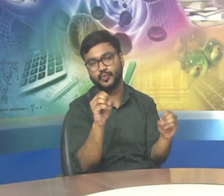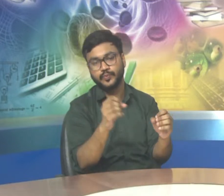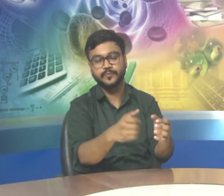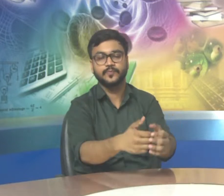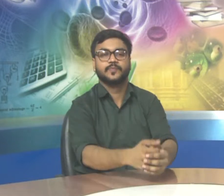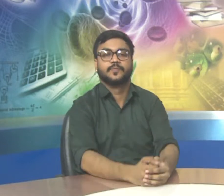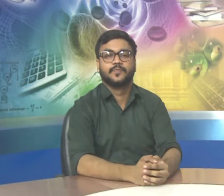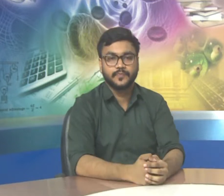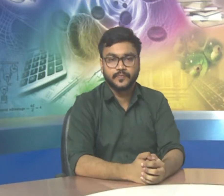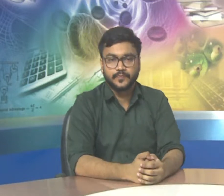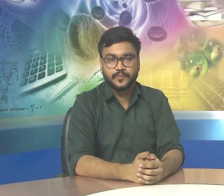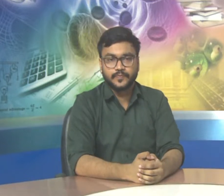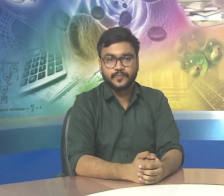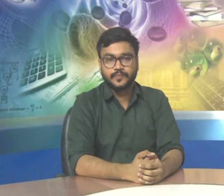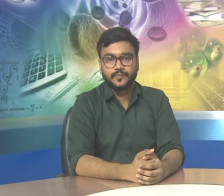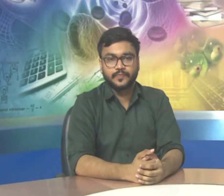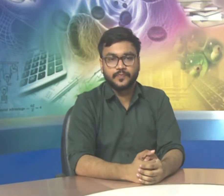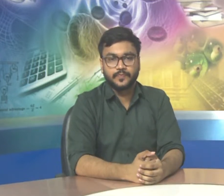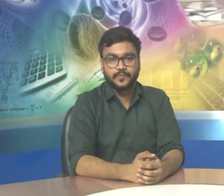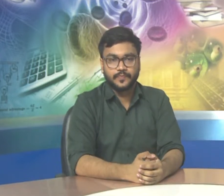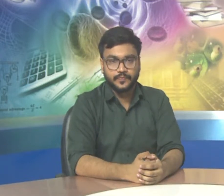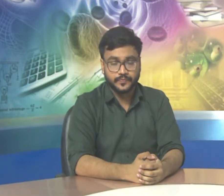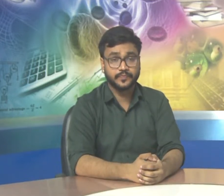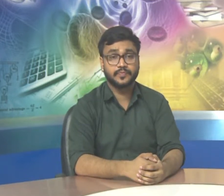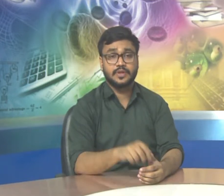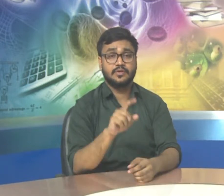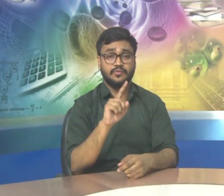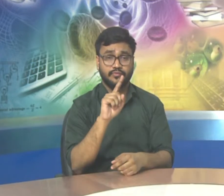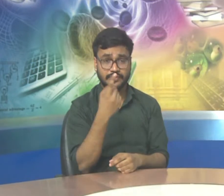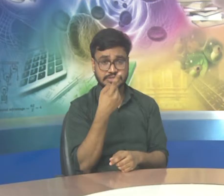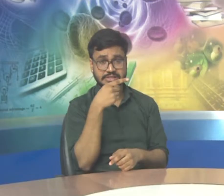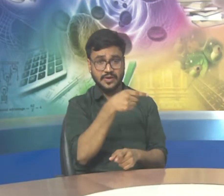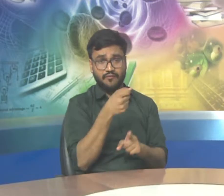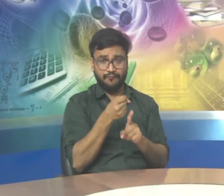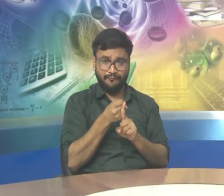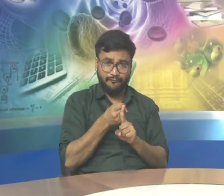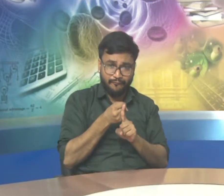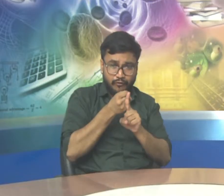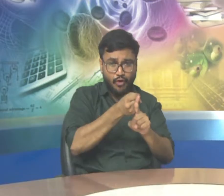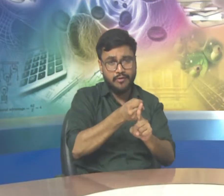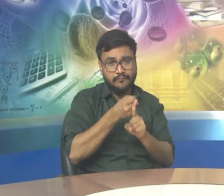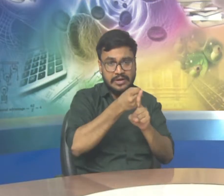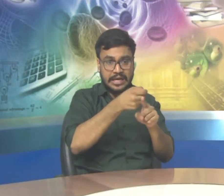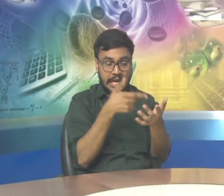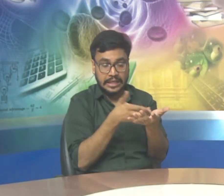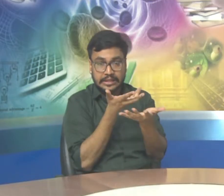We have learned that there is a third condition where work done is 0,